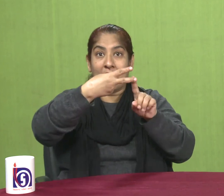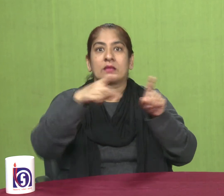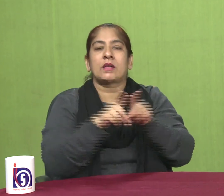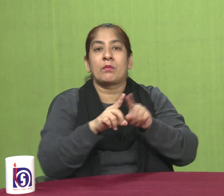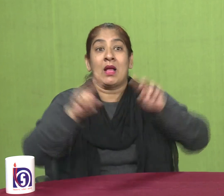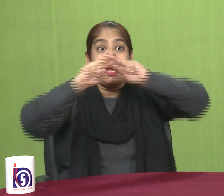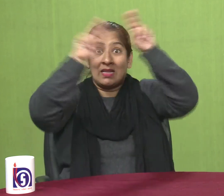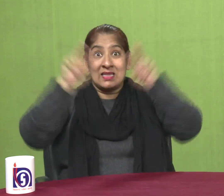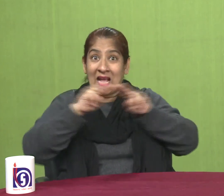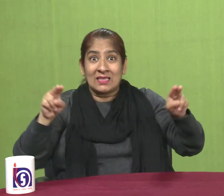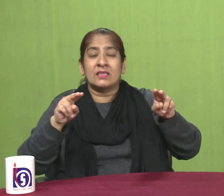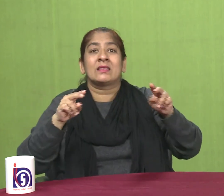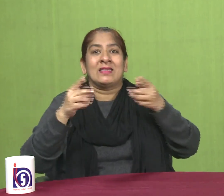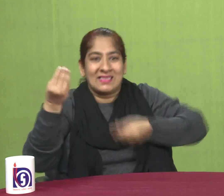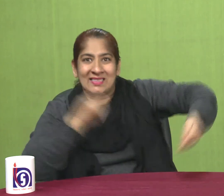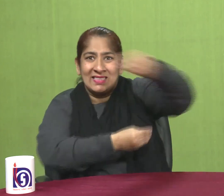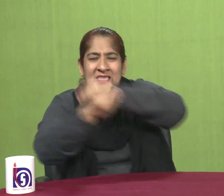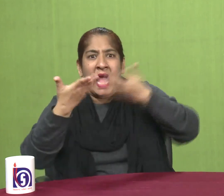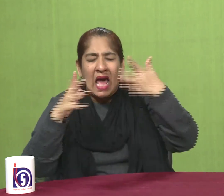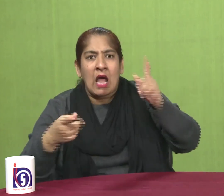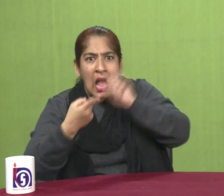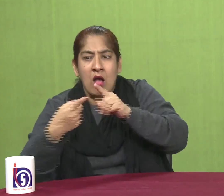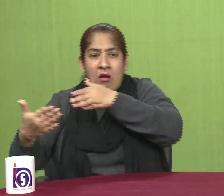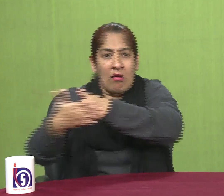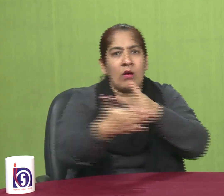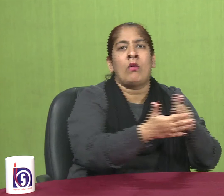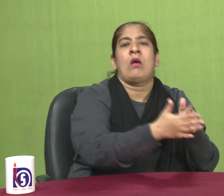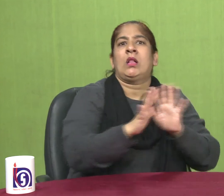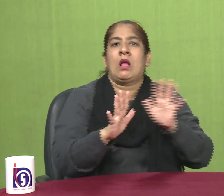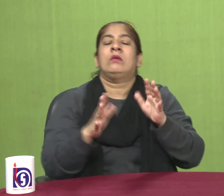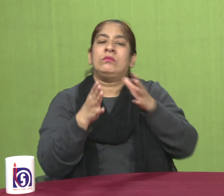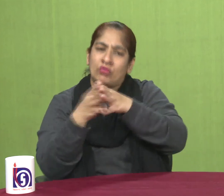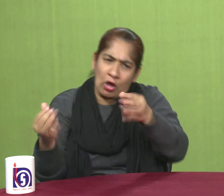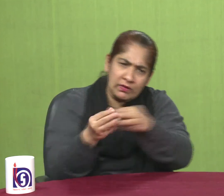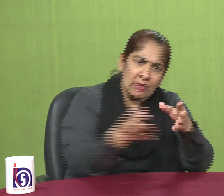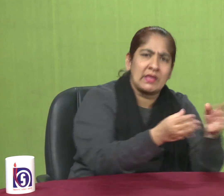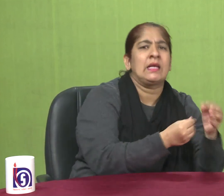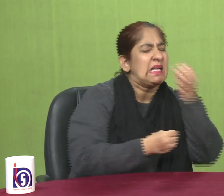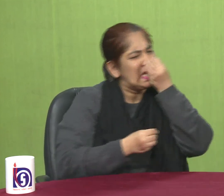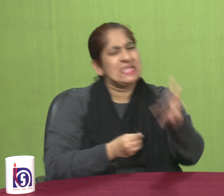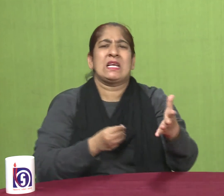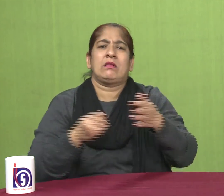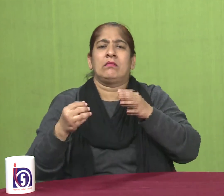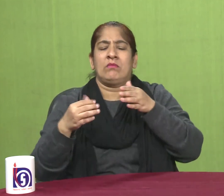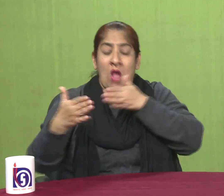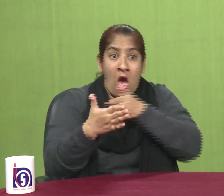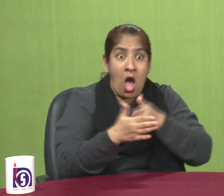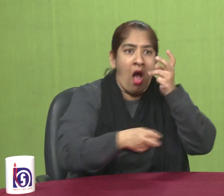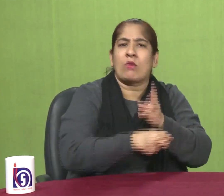Second is to reduce international trade barriers, to solve those barriers and